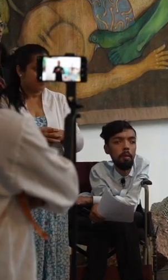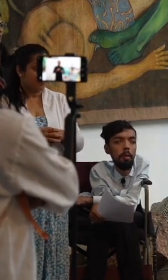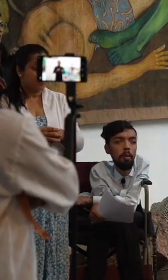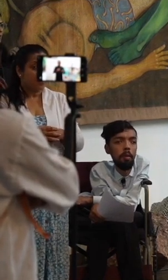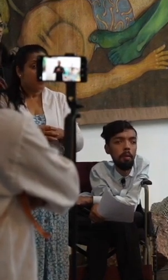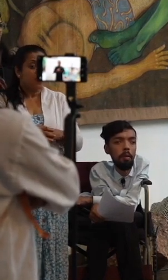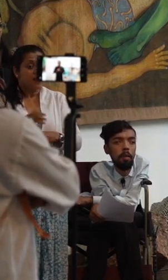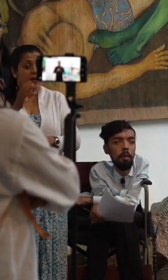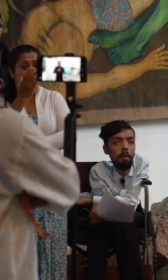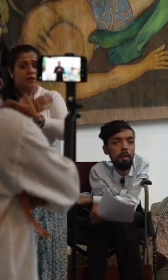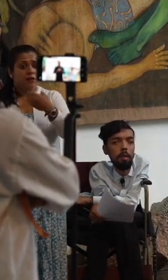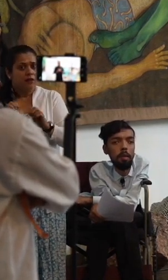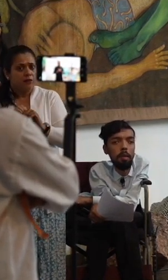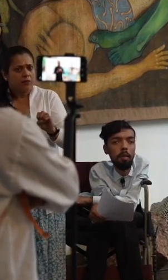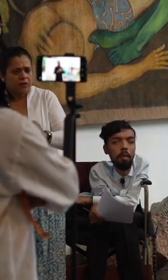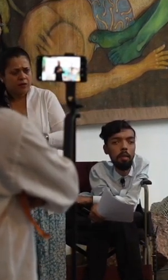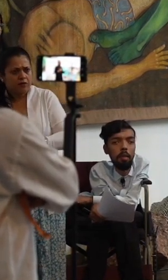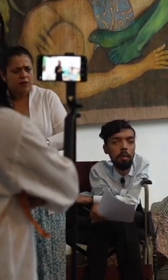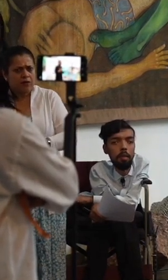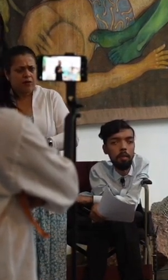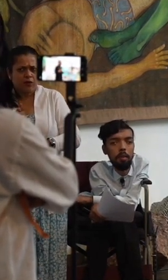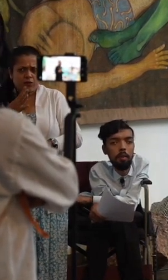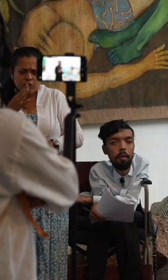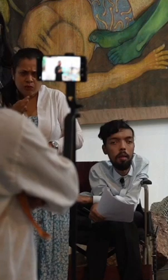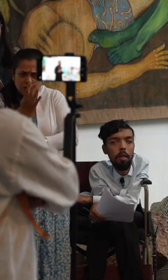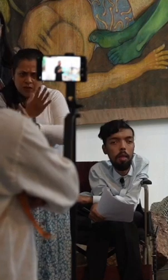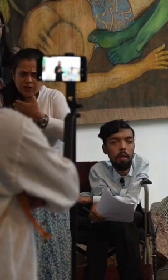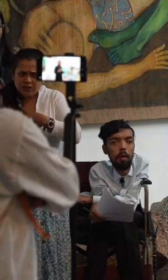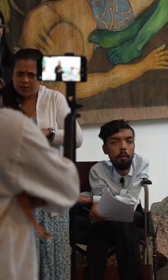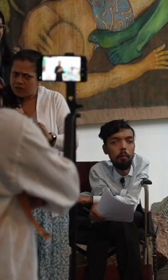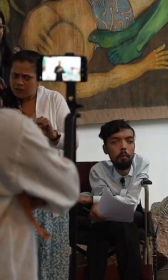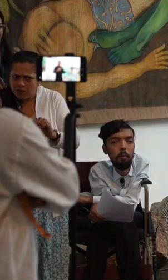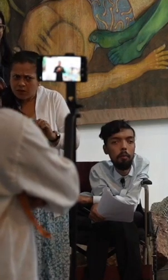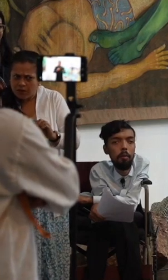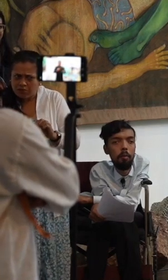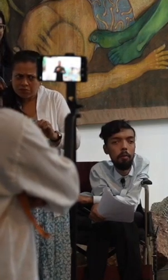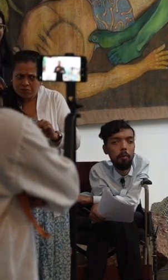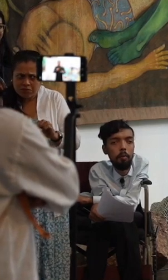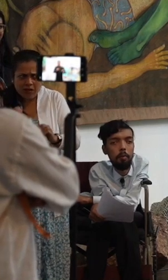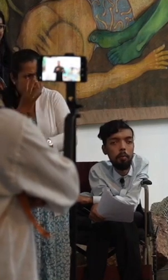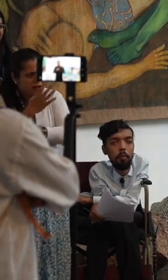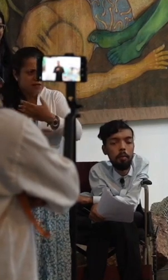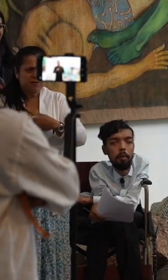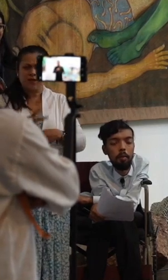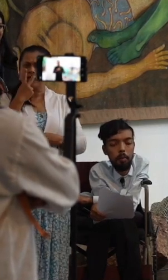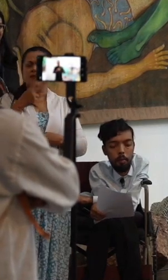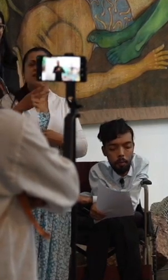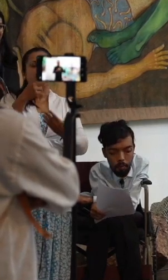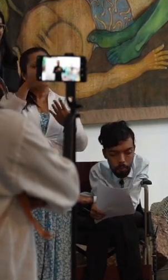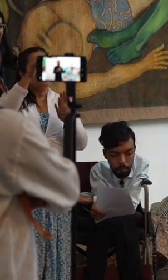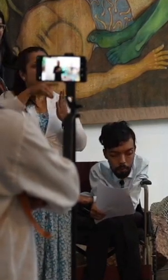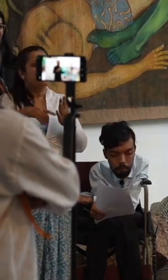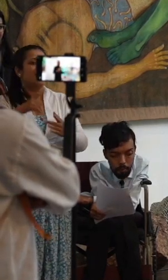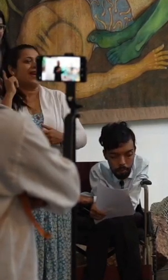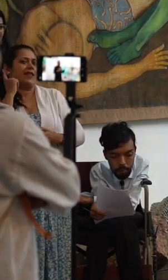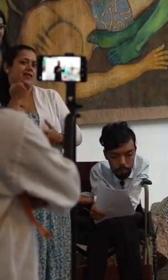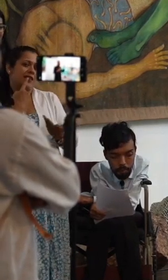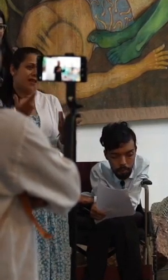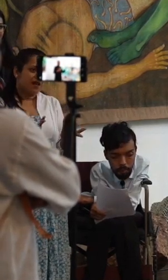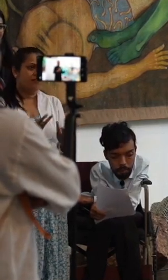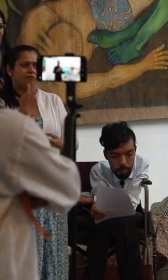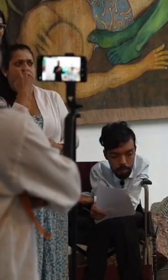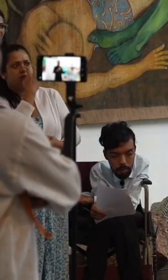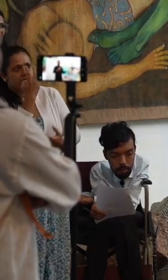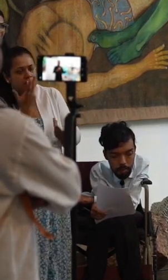People without disabilities, are they really without disabilities? The disabilities are basically described as hearing impairment,